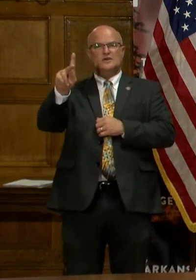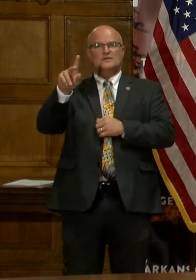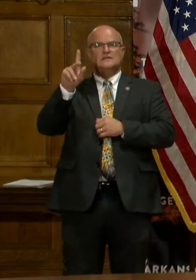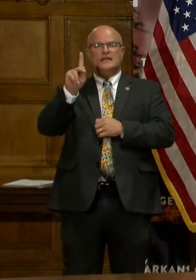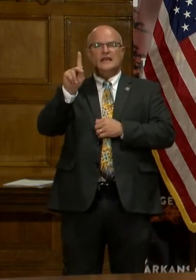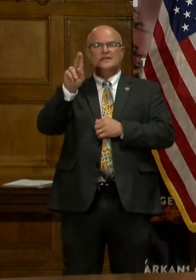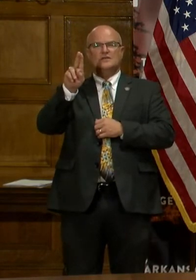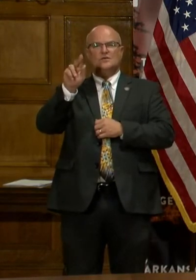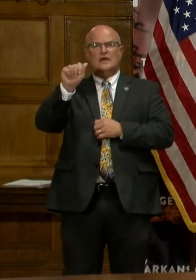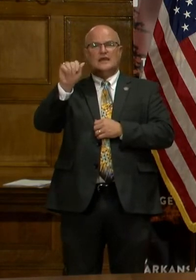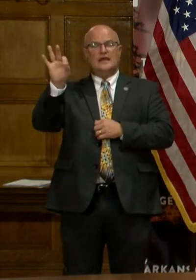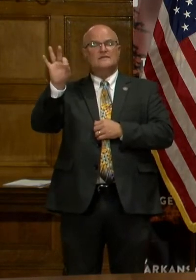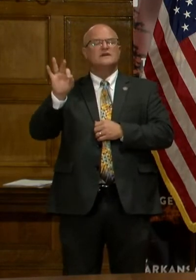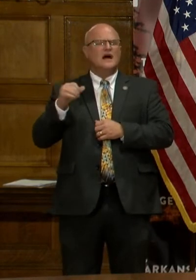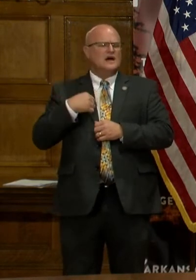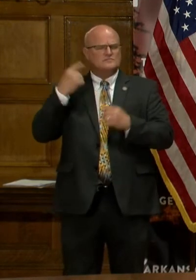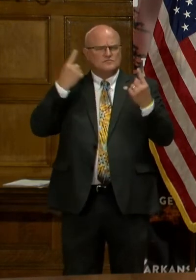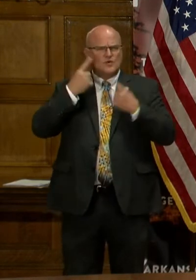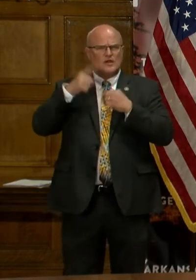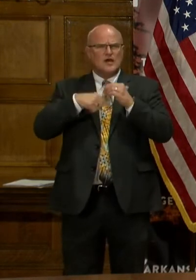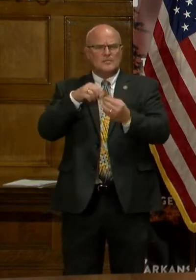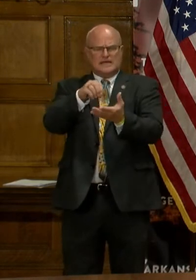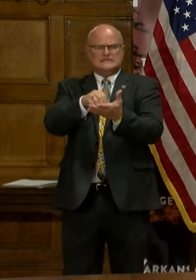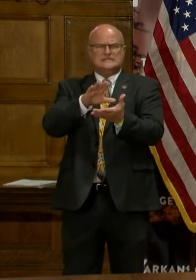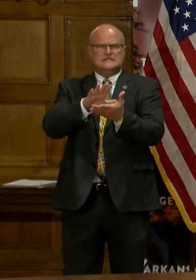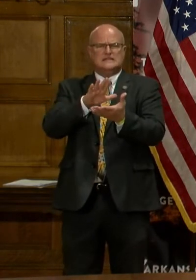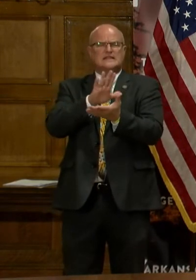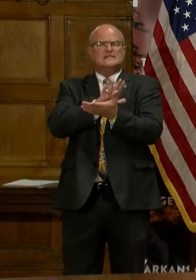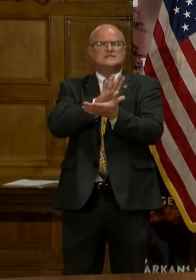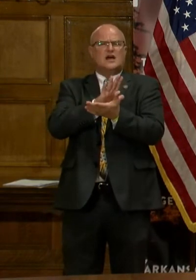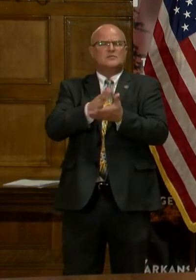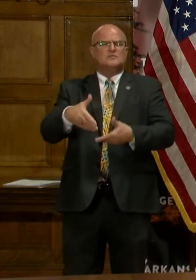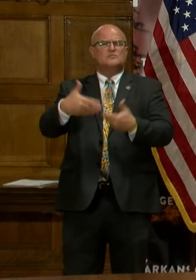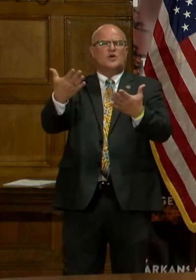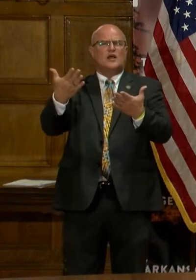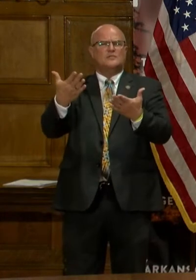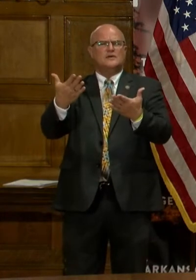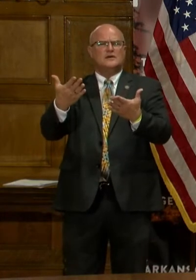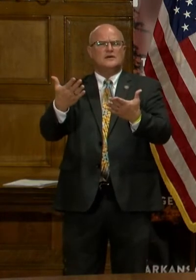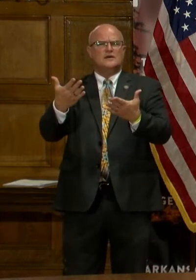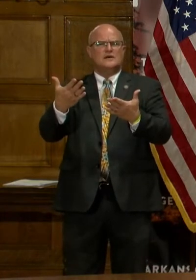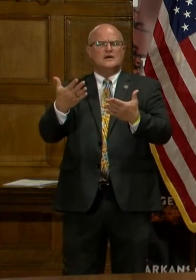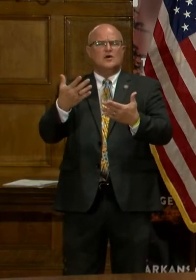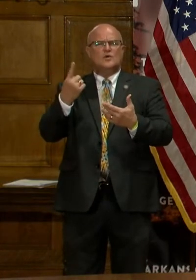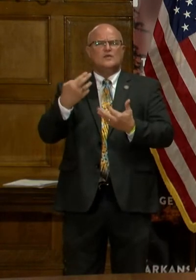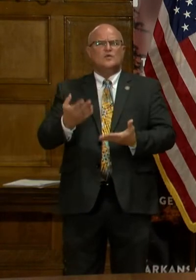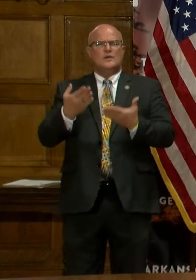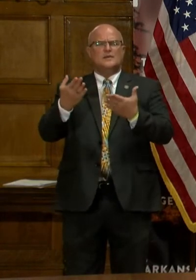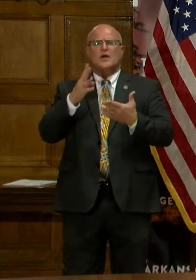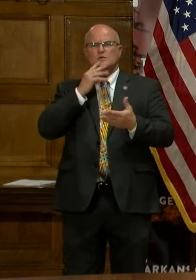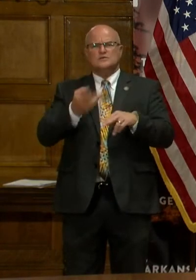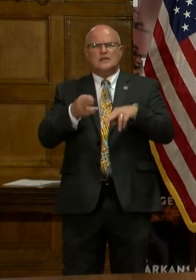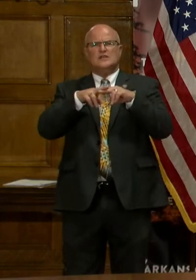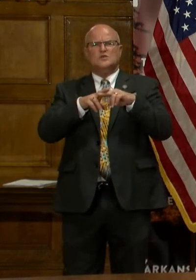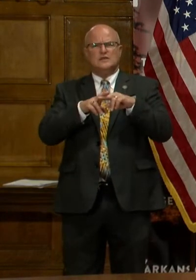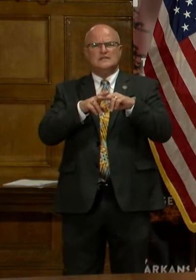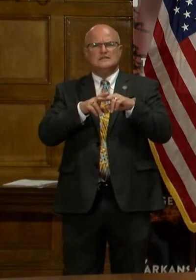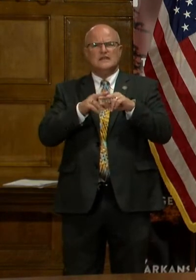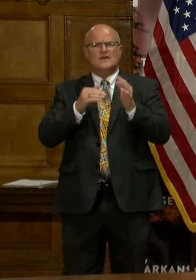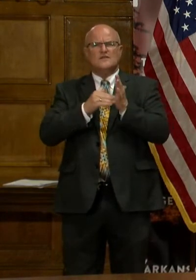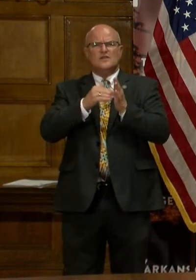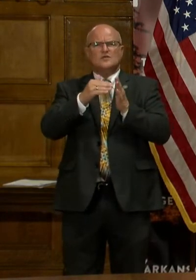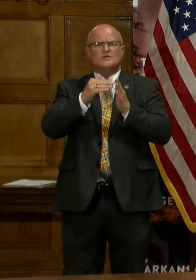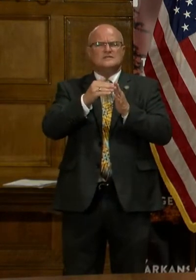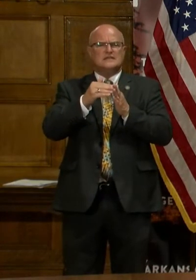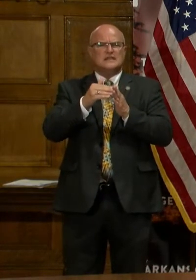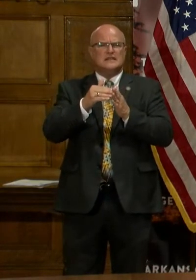KUAF. I'm just wondering, that document that was brought up a little bit earlier, one of the recommendations was to increase the frequency